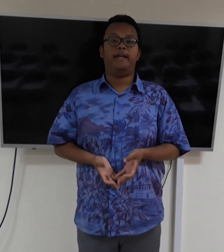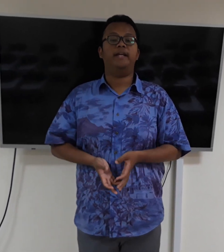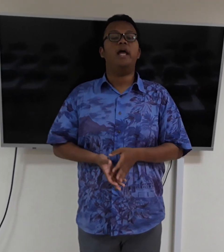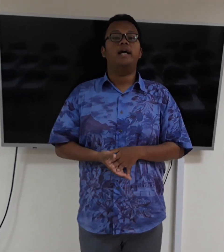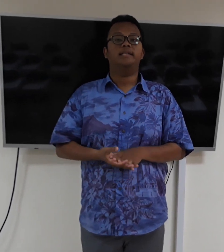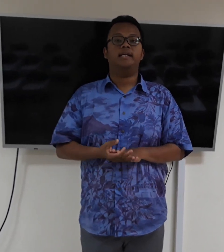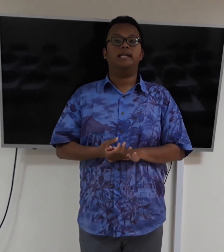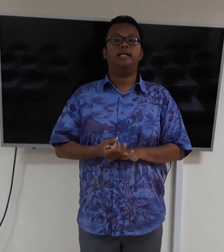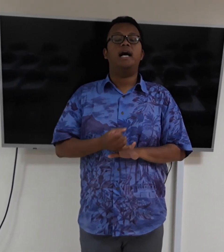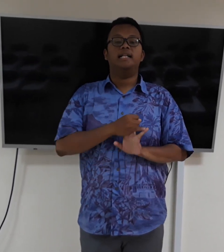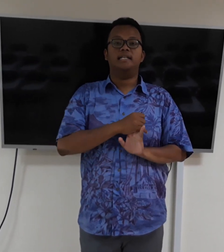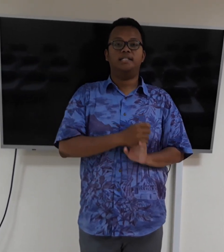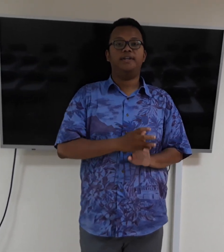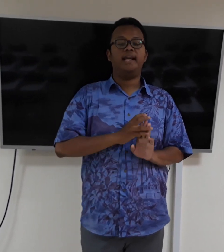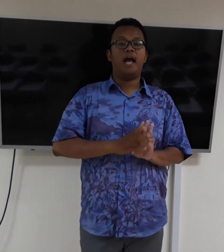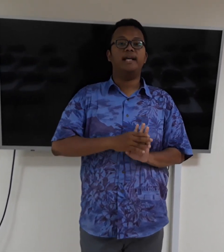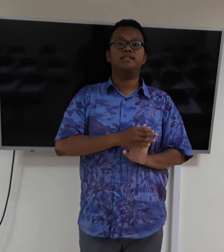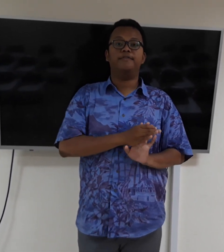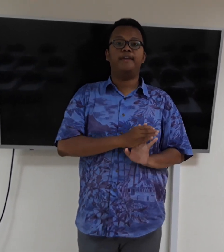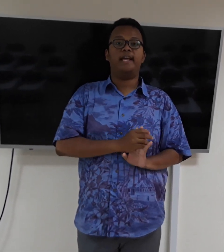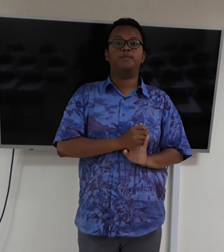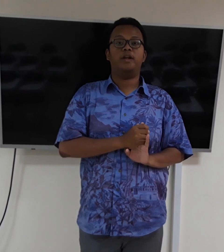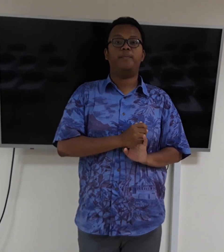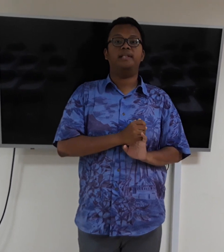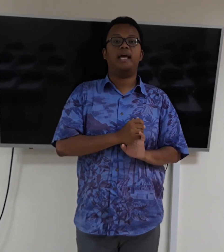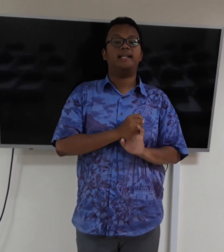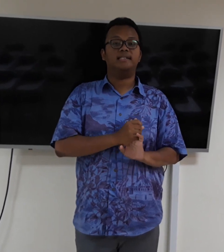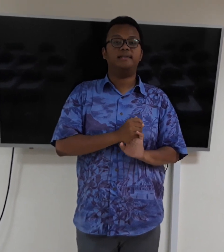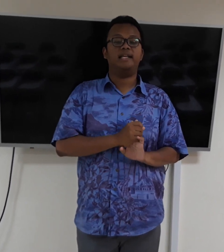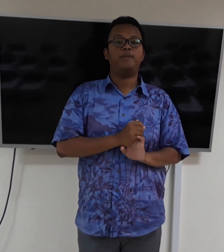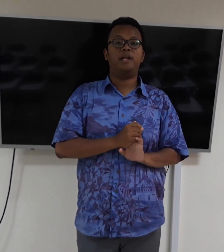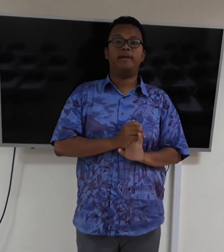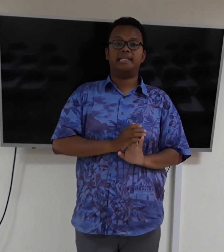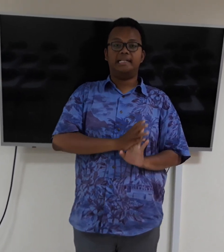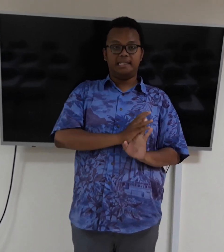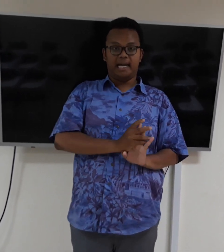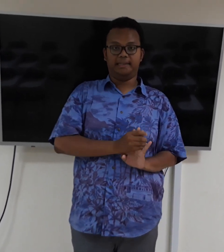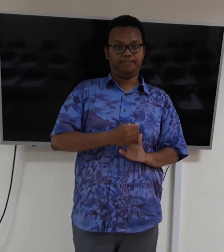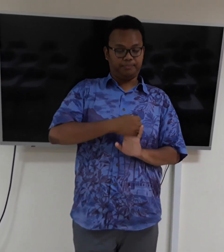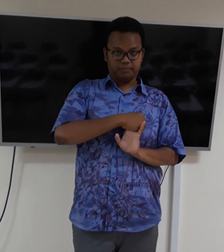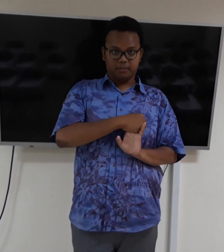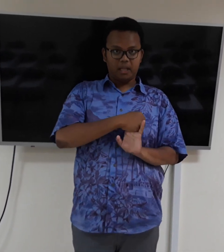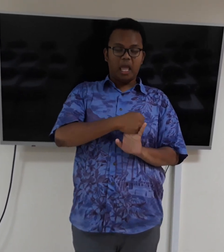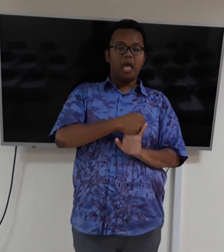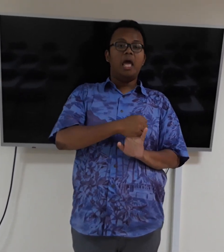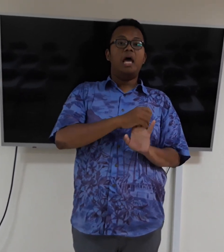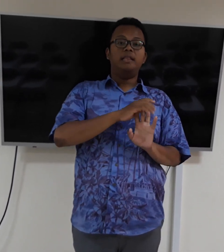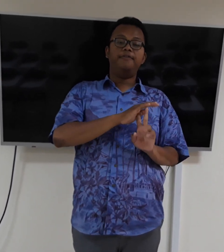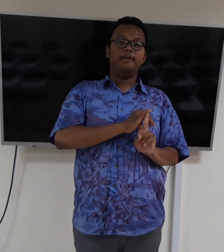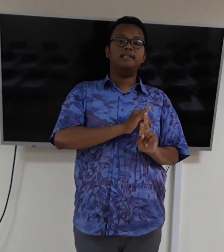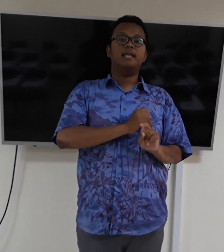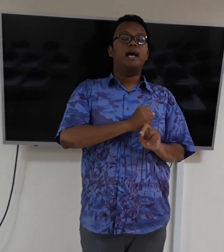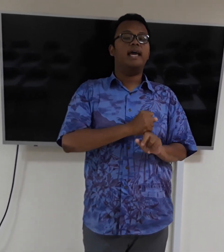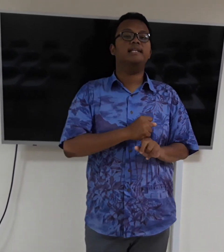explain the three kinds of the experimental design. The first is